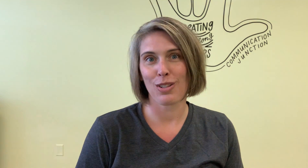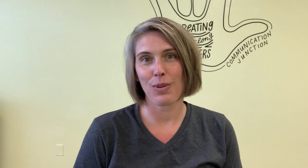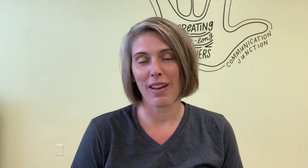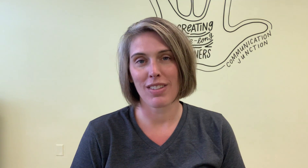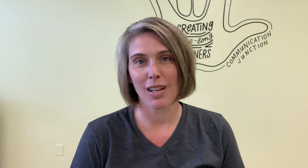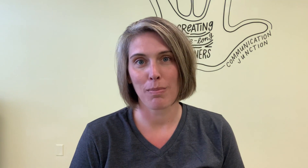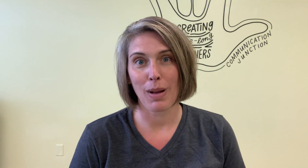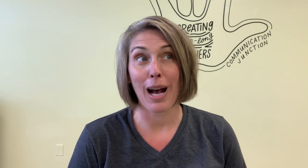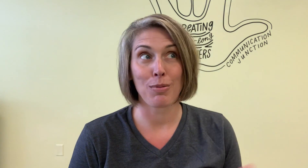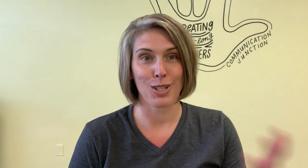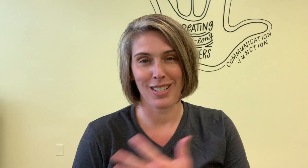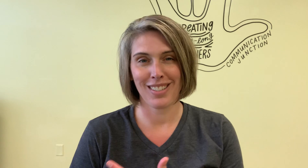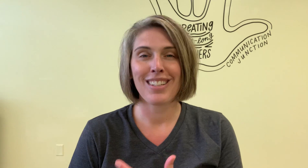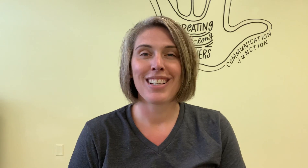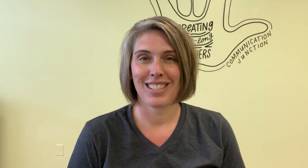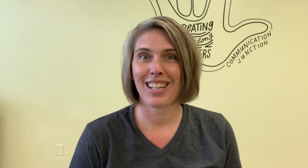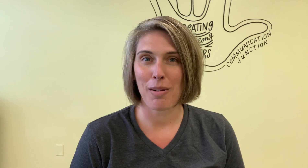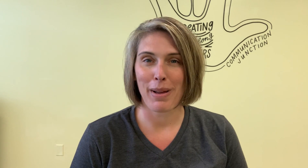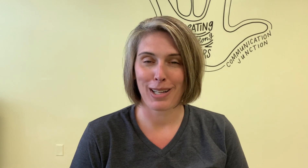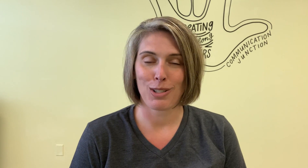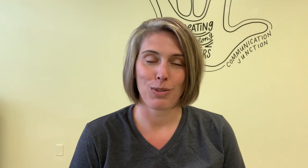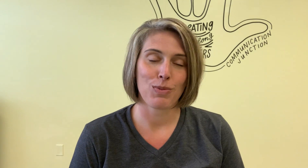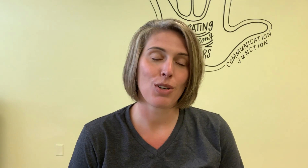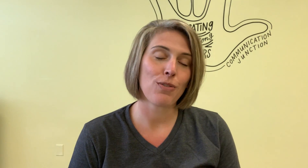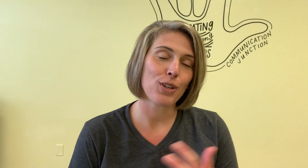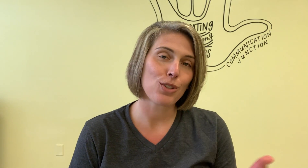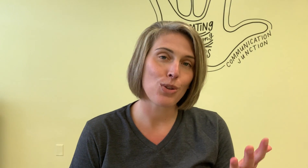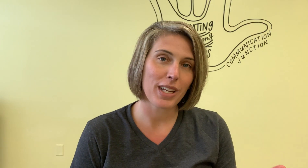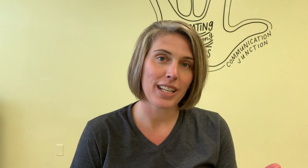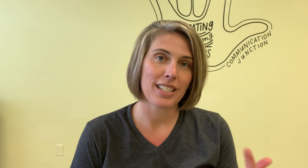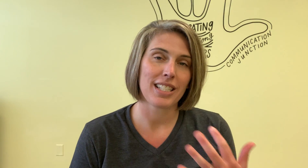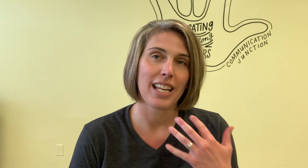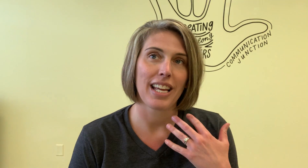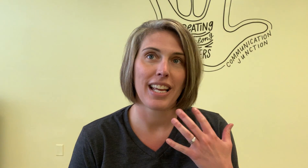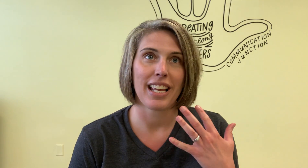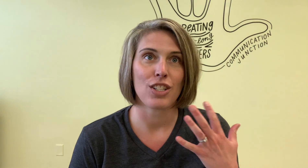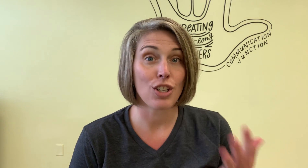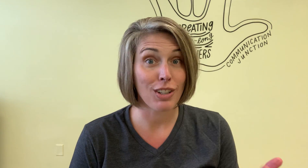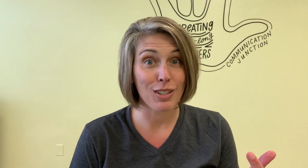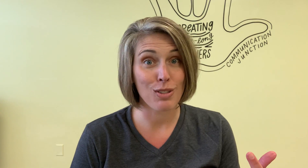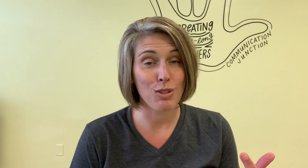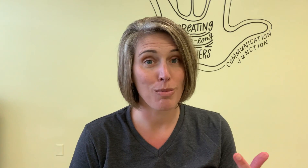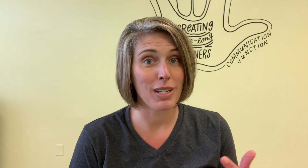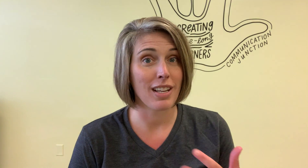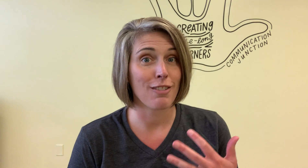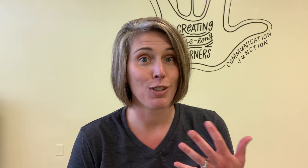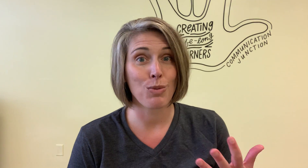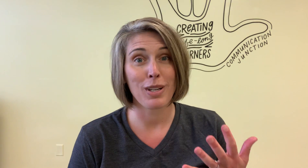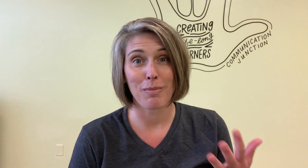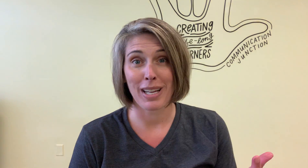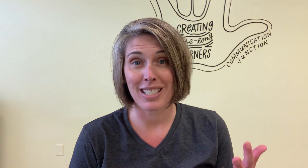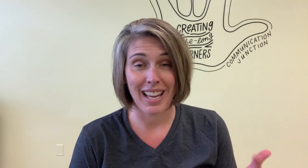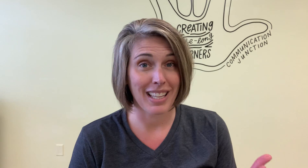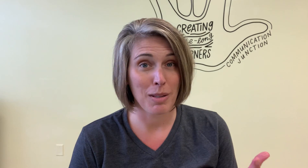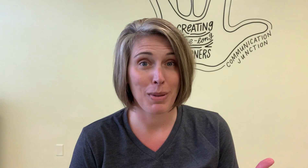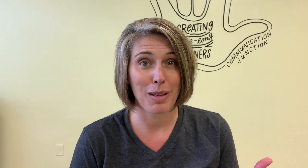that we have this option to come back to. So if you're joining us today and sharing on social media, if you wouldn't mind tagging Pekin